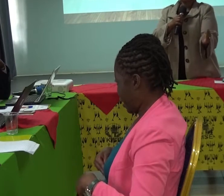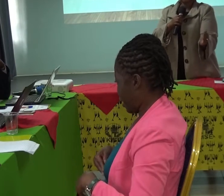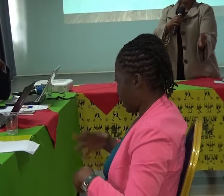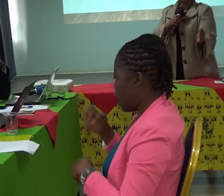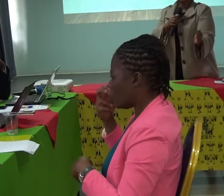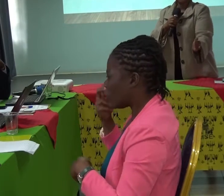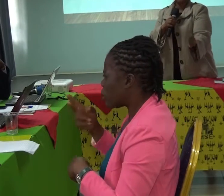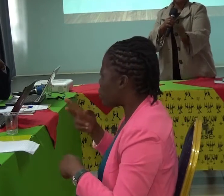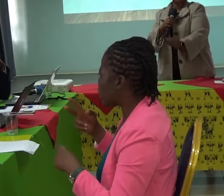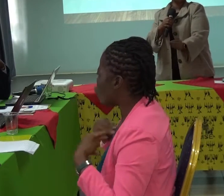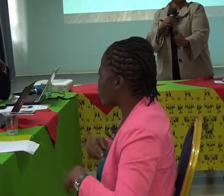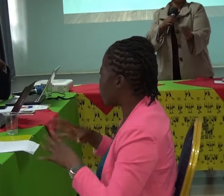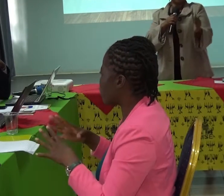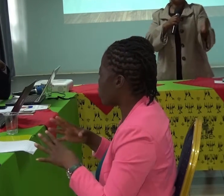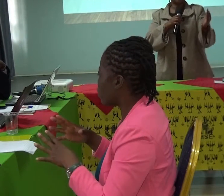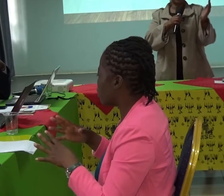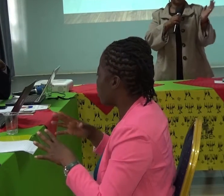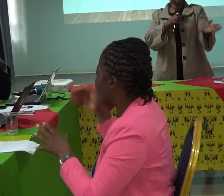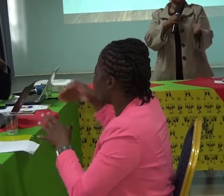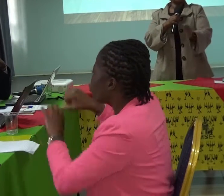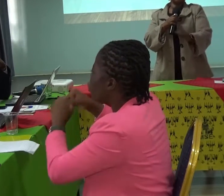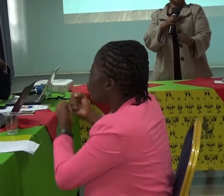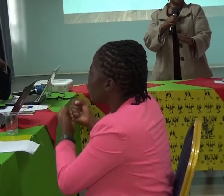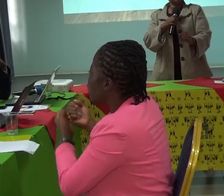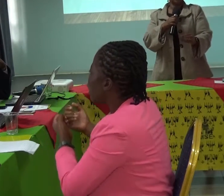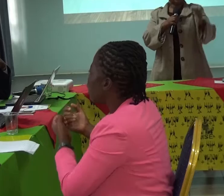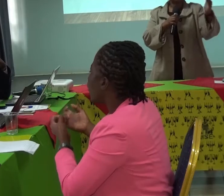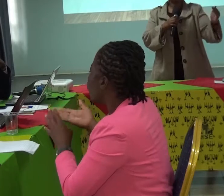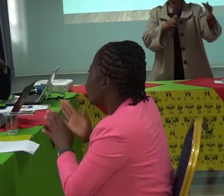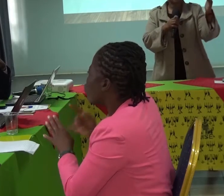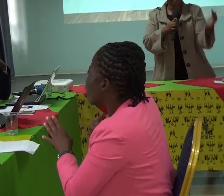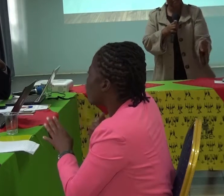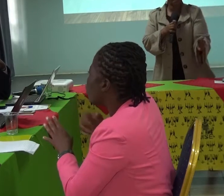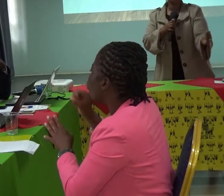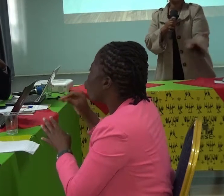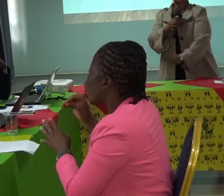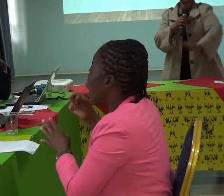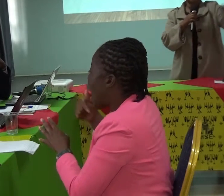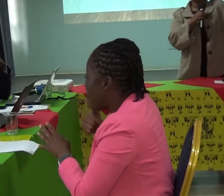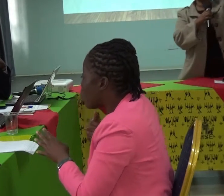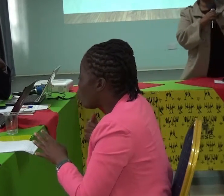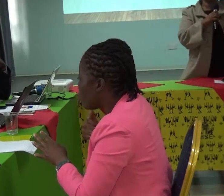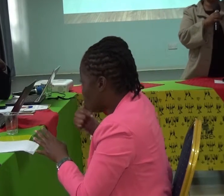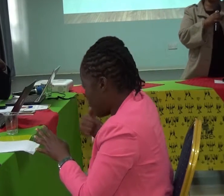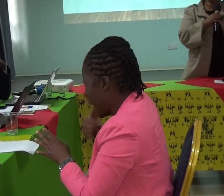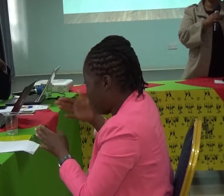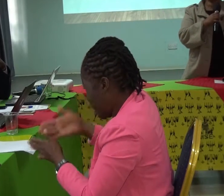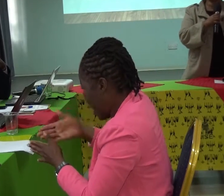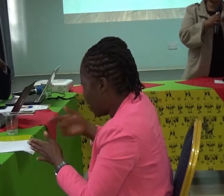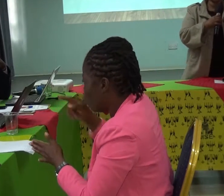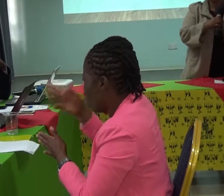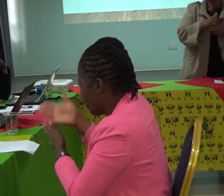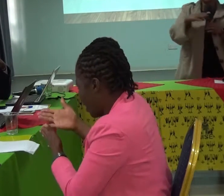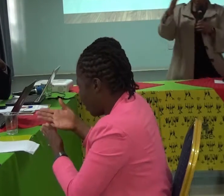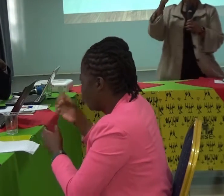that they could gain some certain milestones, maybe activities of daily living. I need to be reassessed so that now I can join mainstream